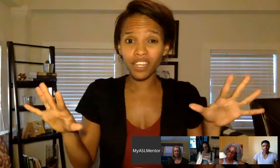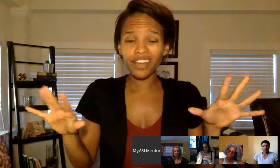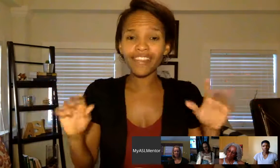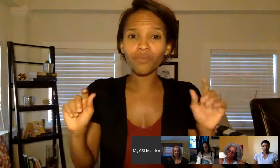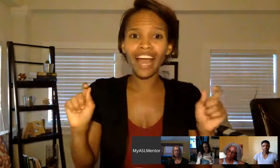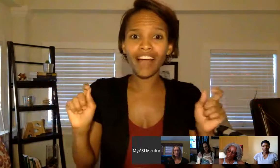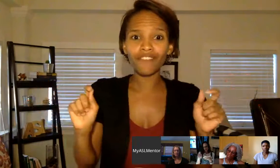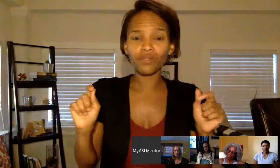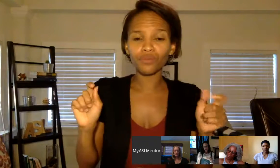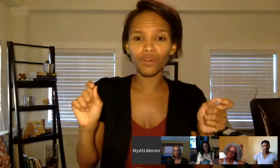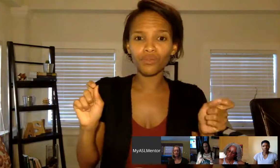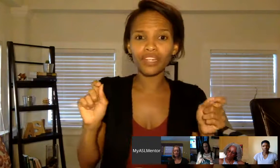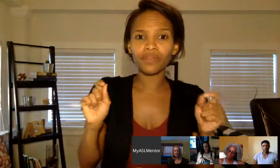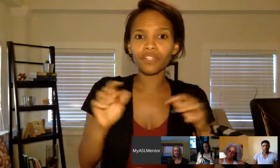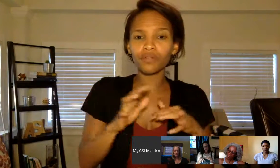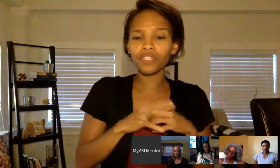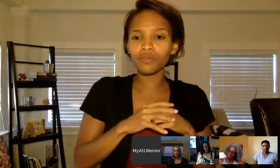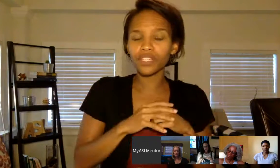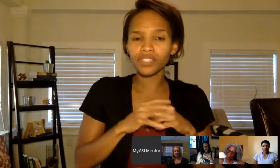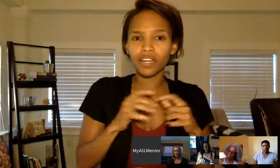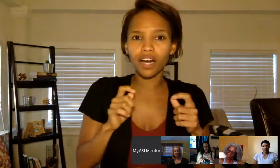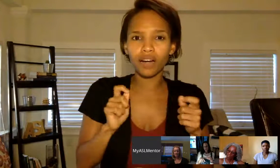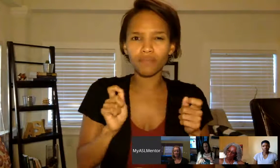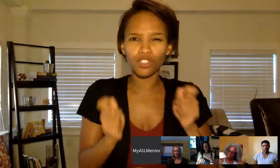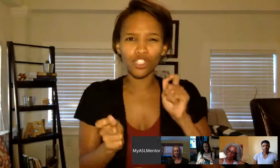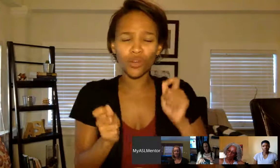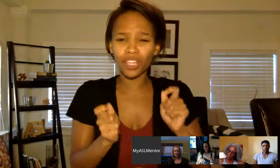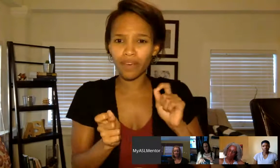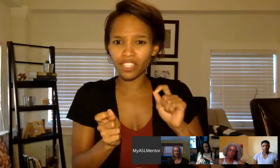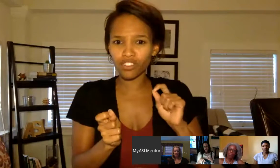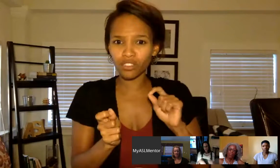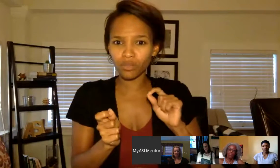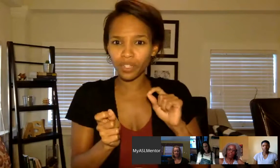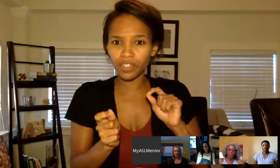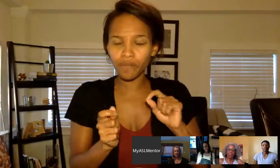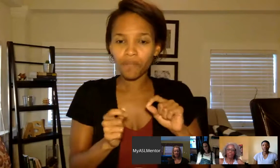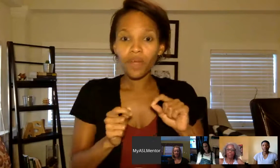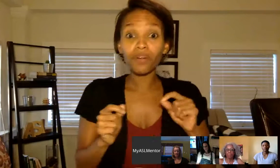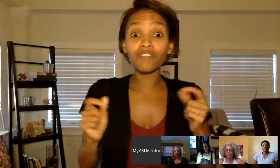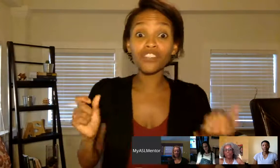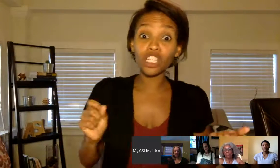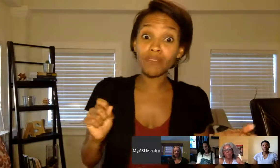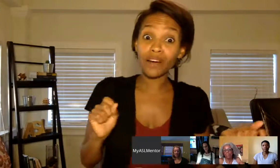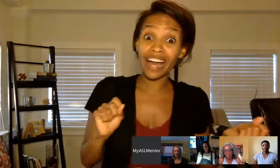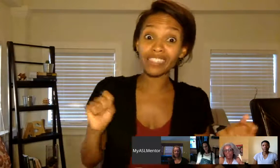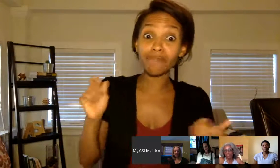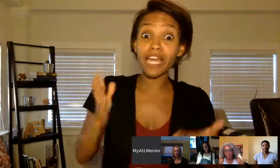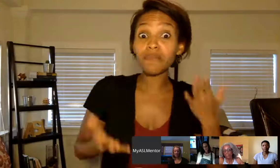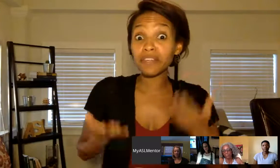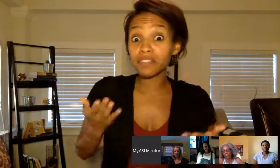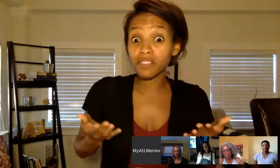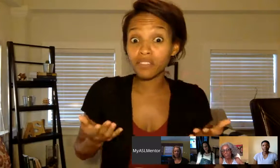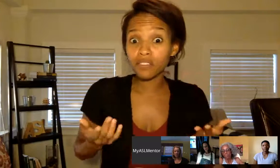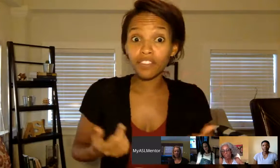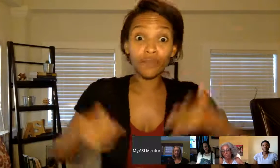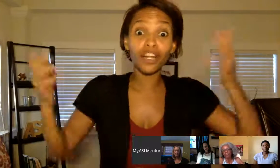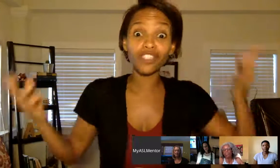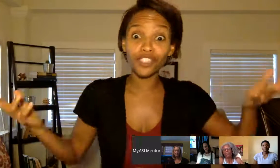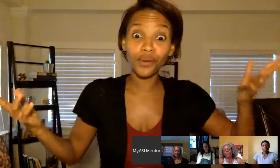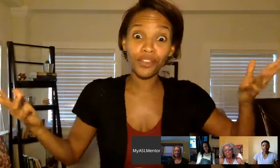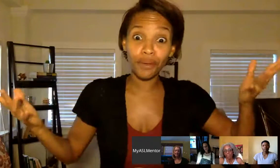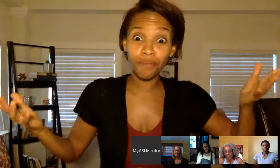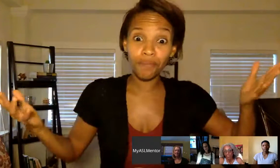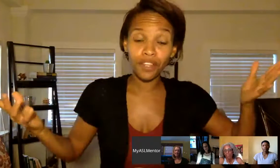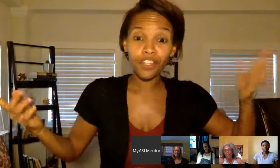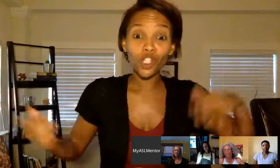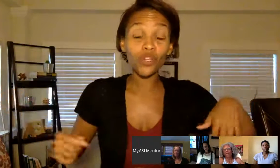definites, then we risk skewing the message a little bit. But if we throw them out as maybes, then we're not